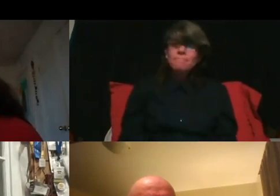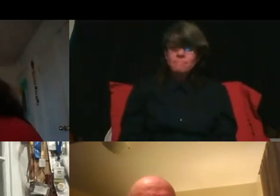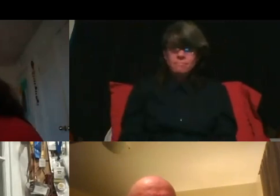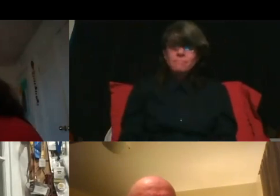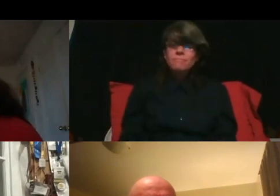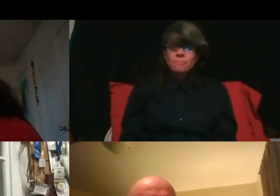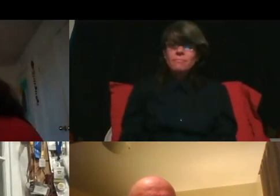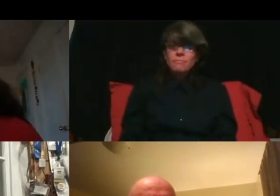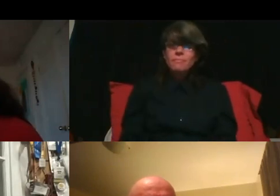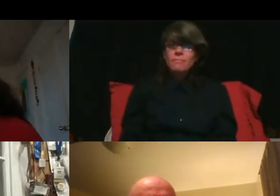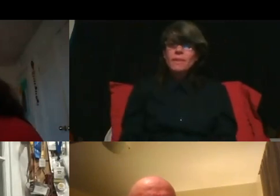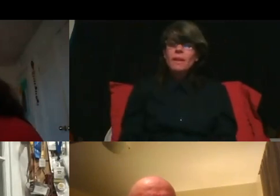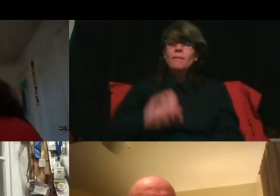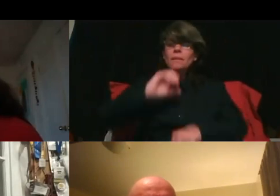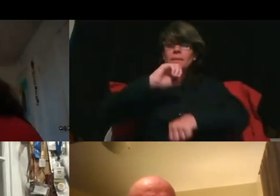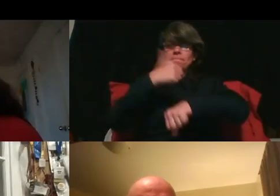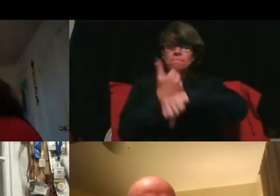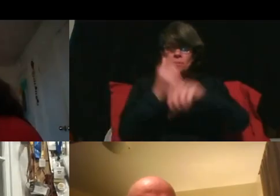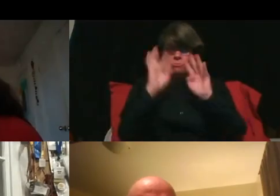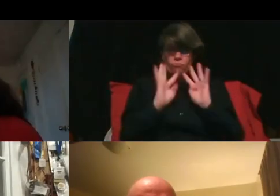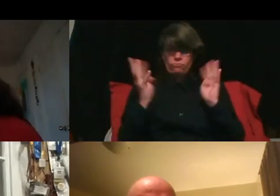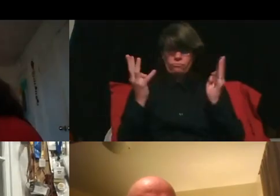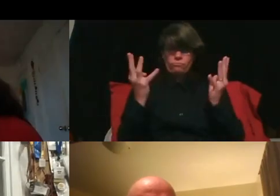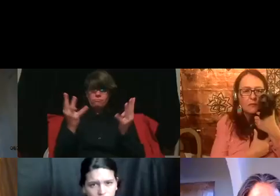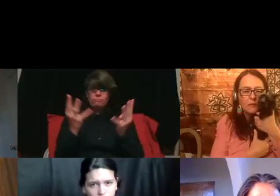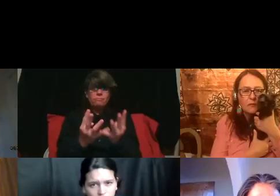Sitting in a circle, feeding each other.